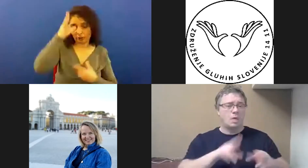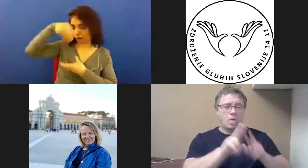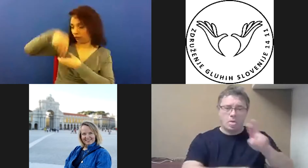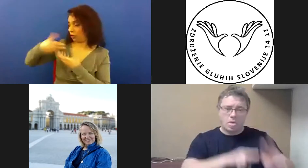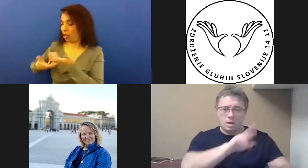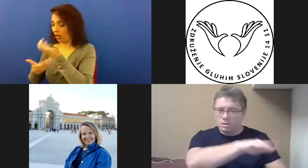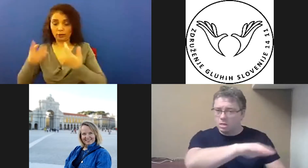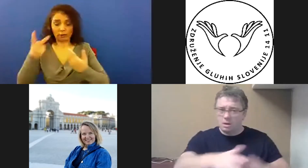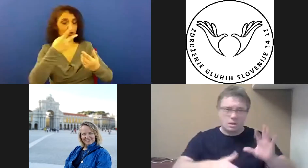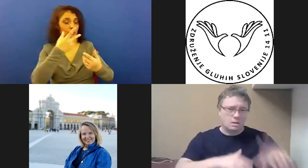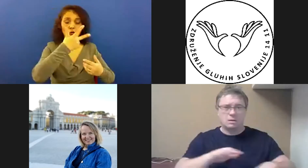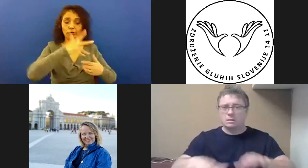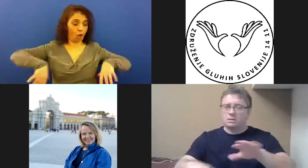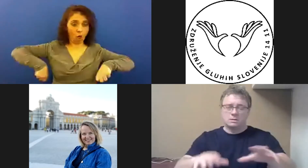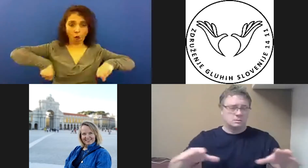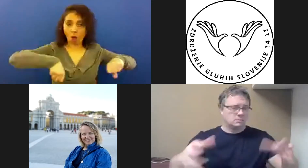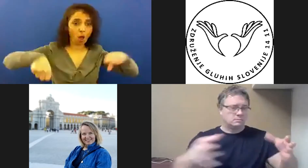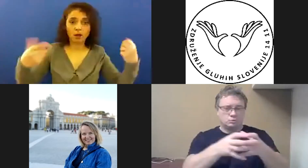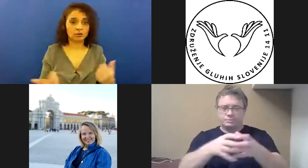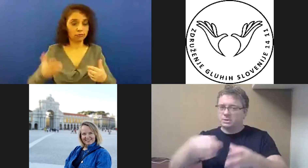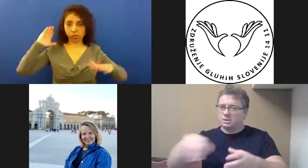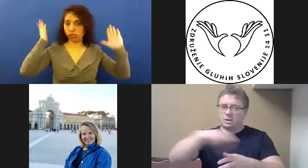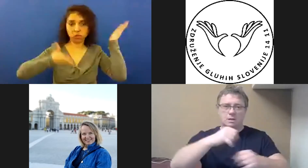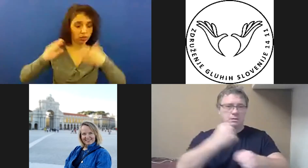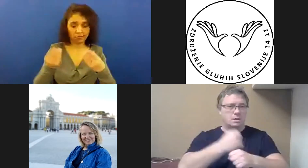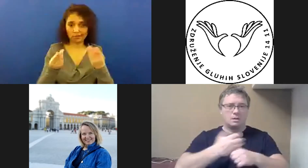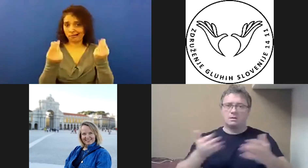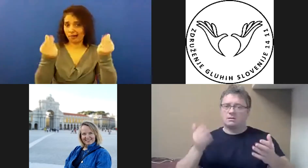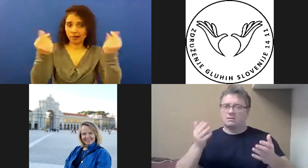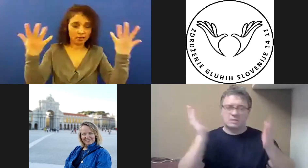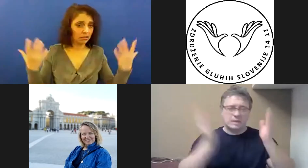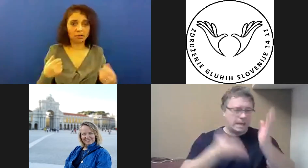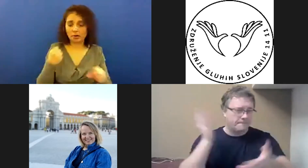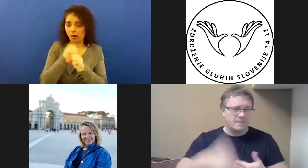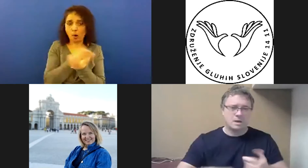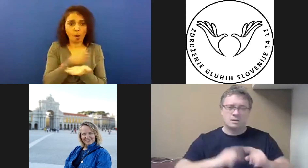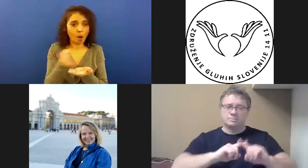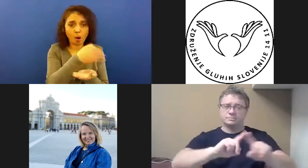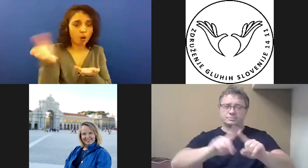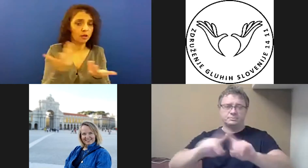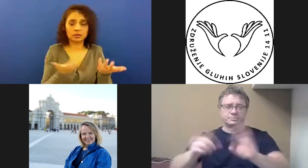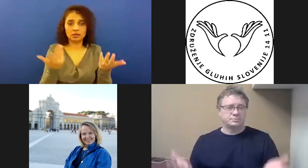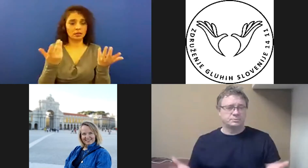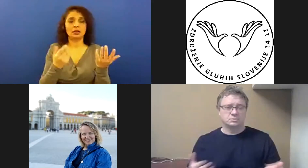with horrible lives, with their kids, no husband, no education, being